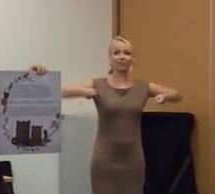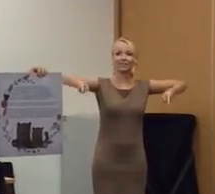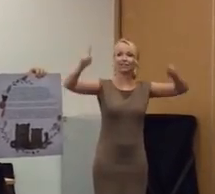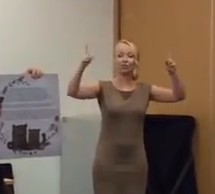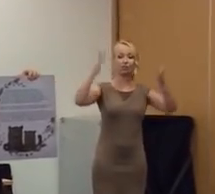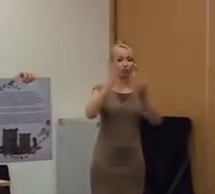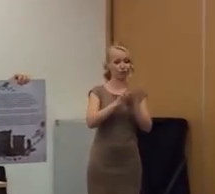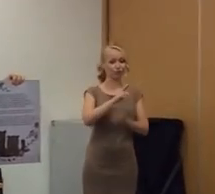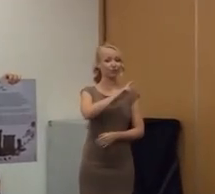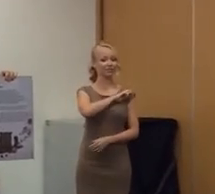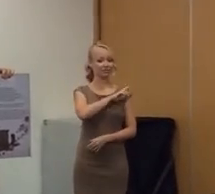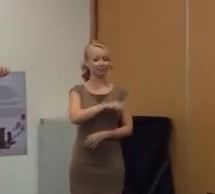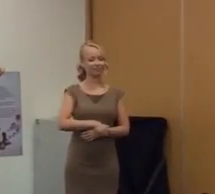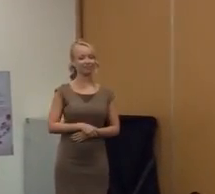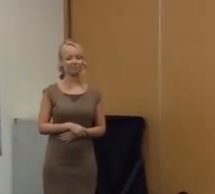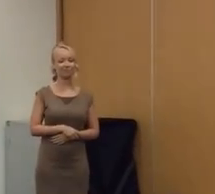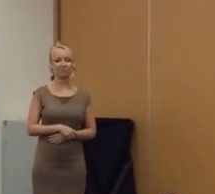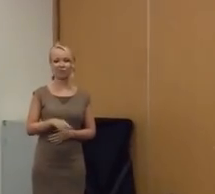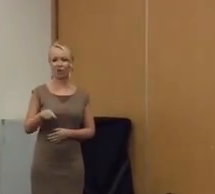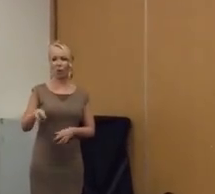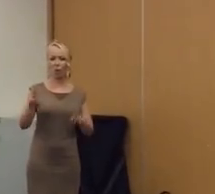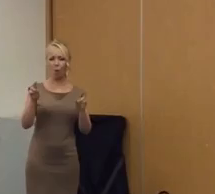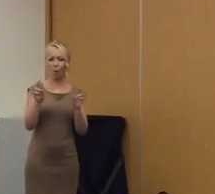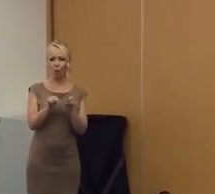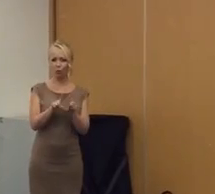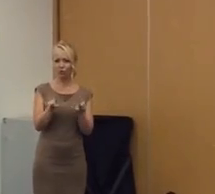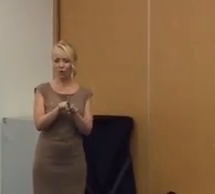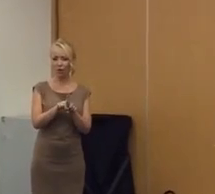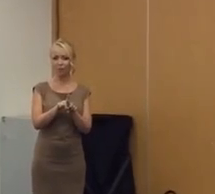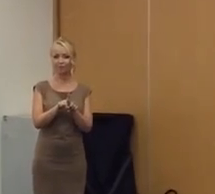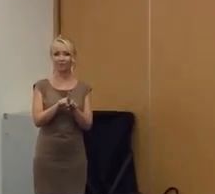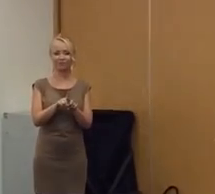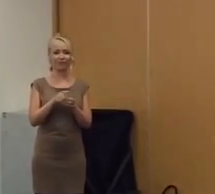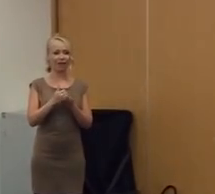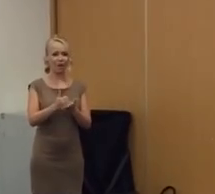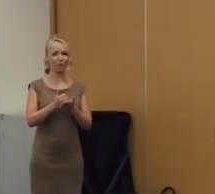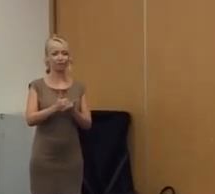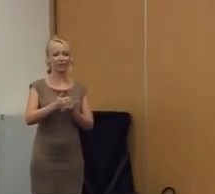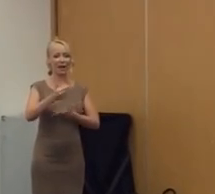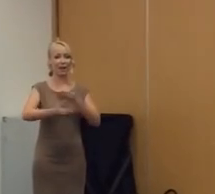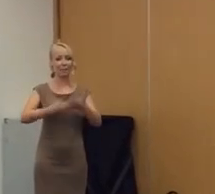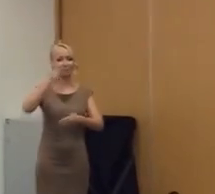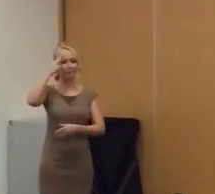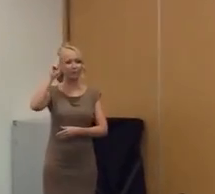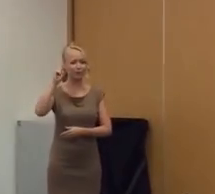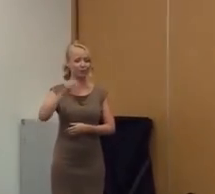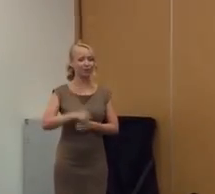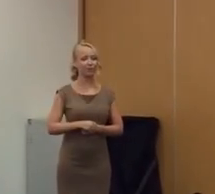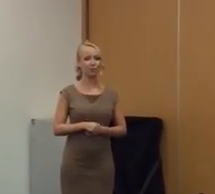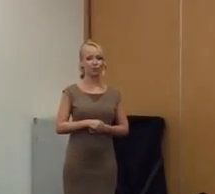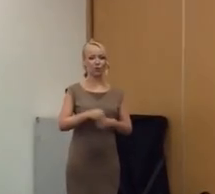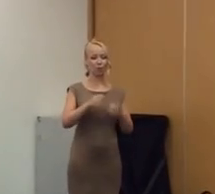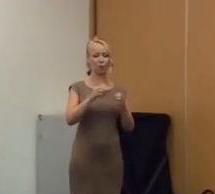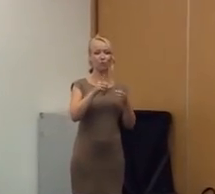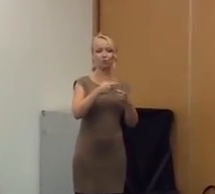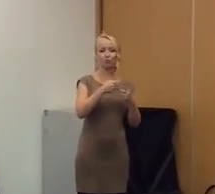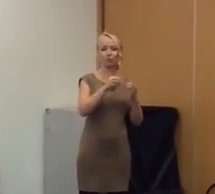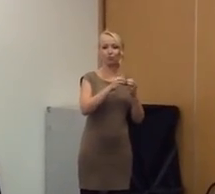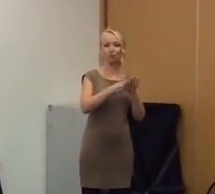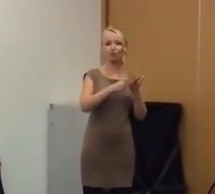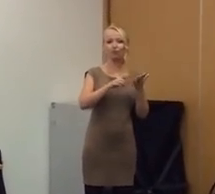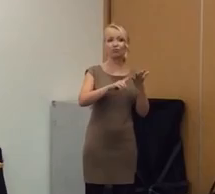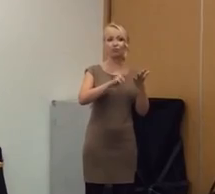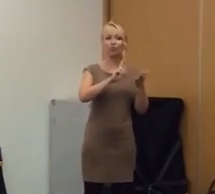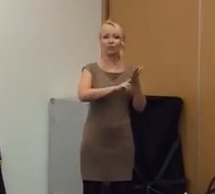a reason. And this also helped explain his name. Brun meant brown and referred to his shiny